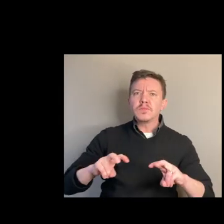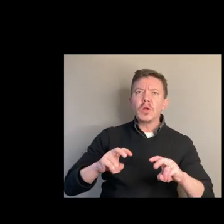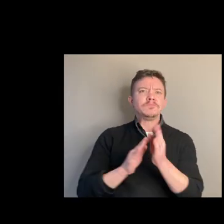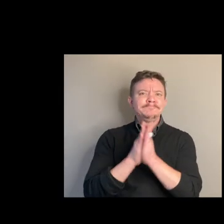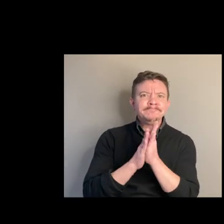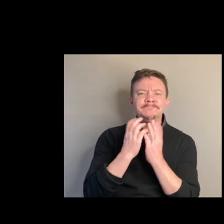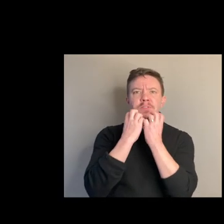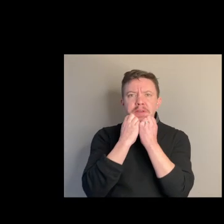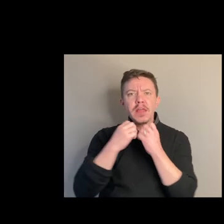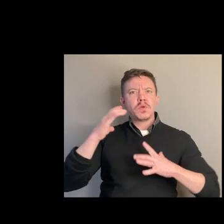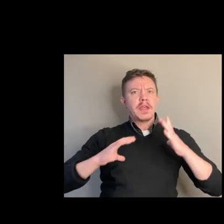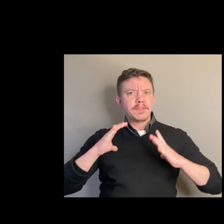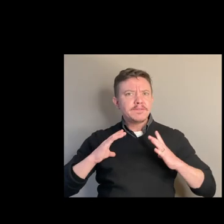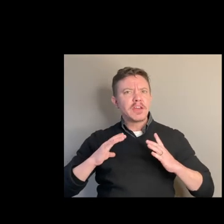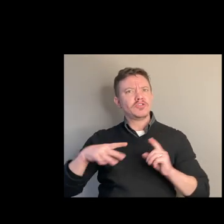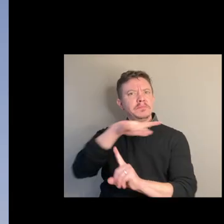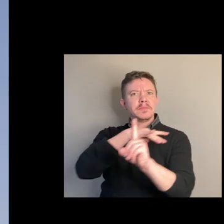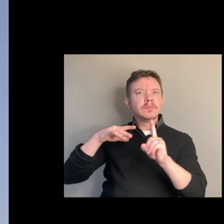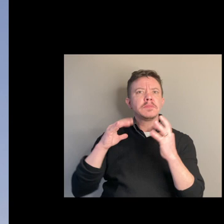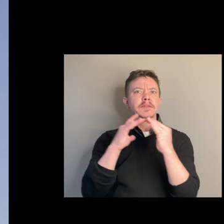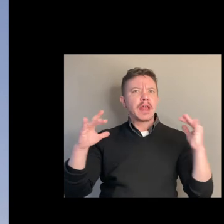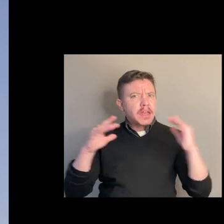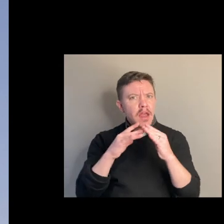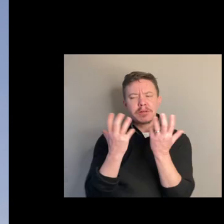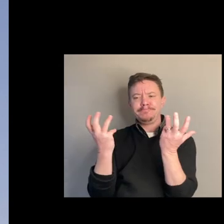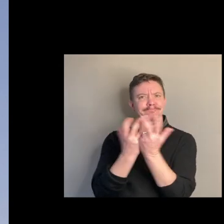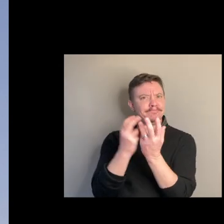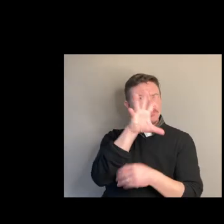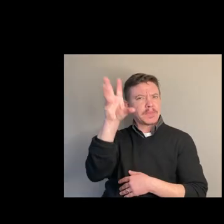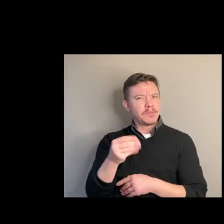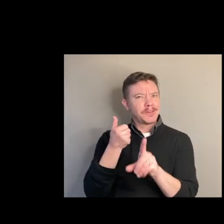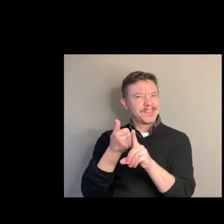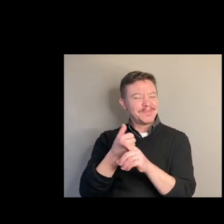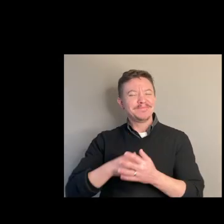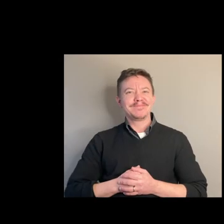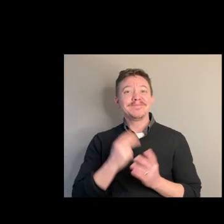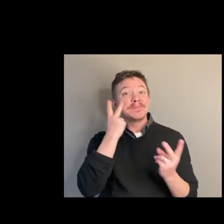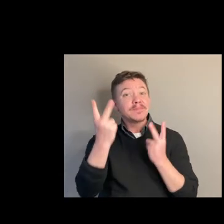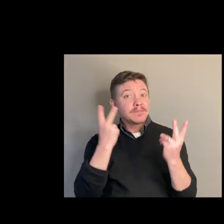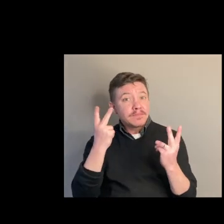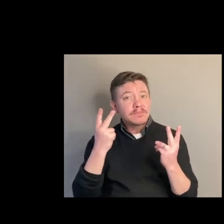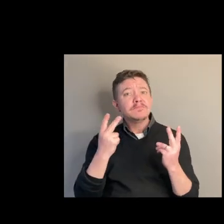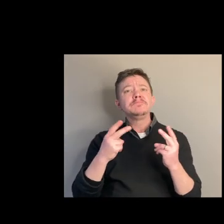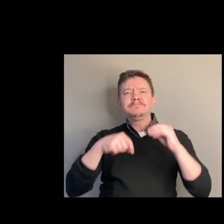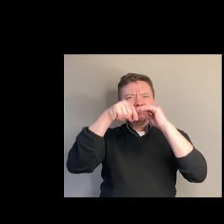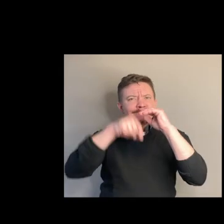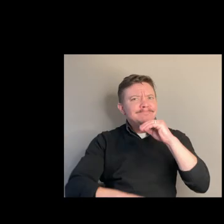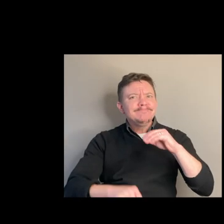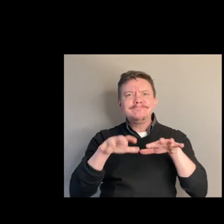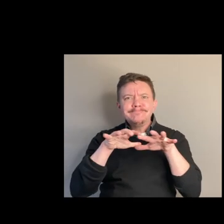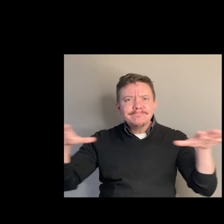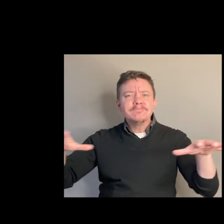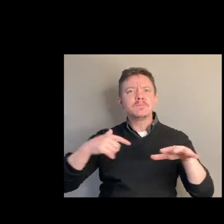the vitality of a fashion scene as dynamic and varied as the continent itself. Visitors will see an extensive display